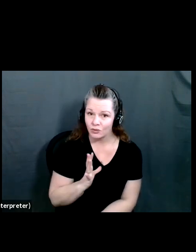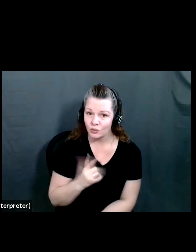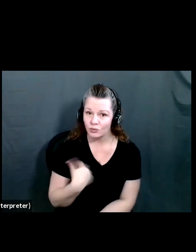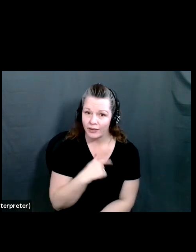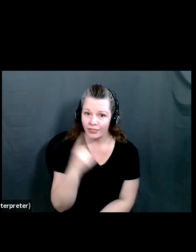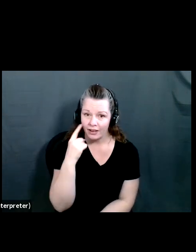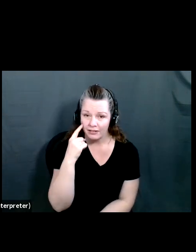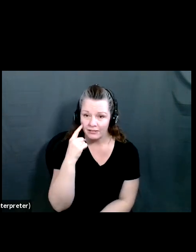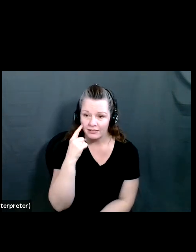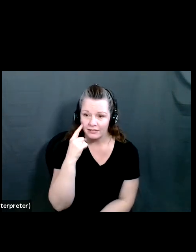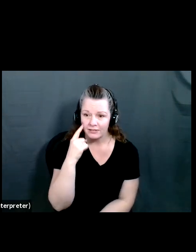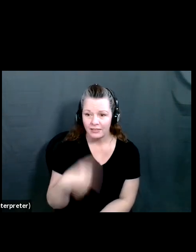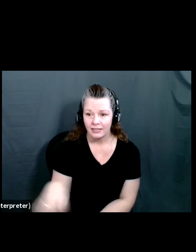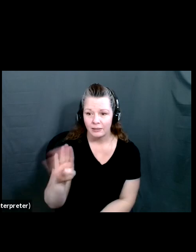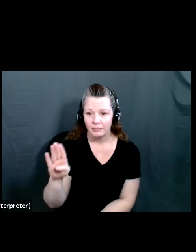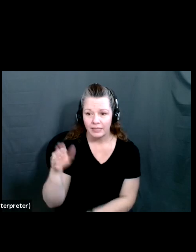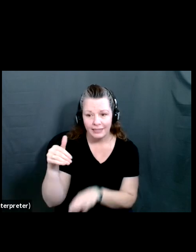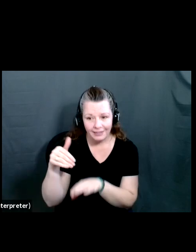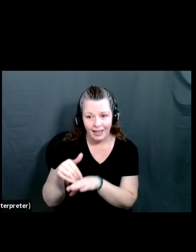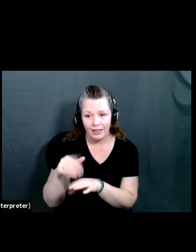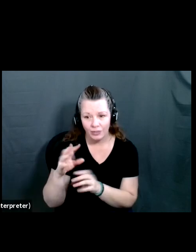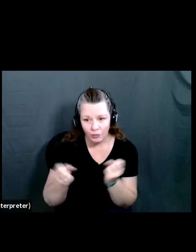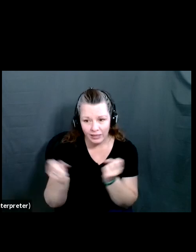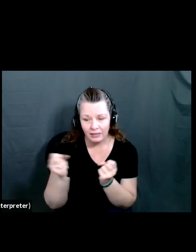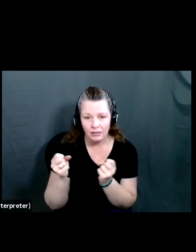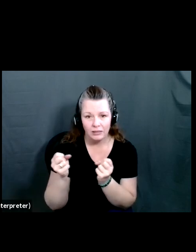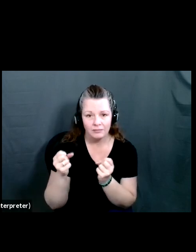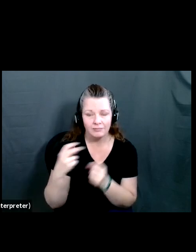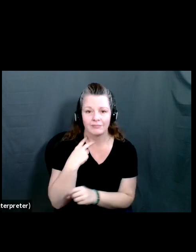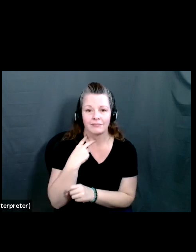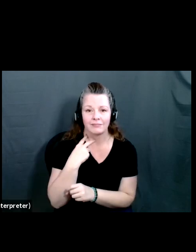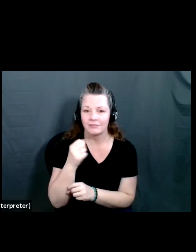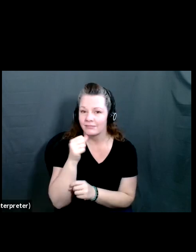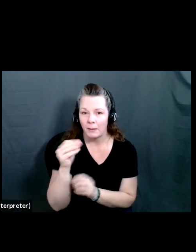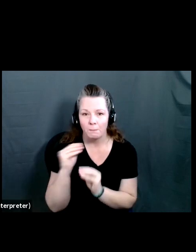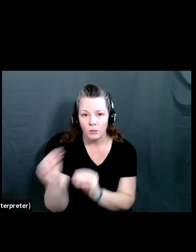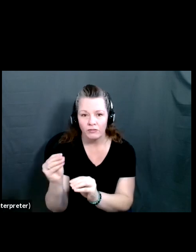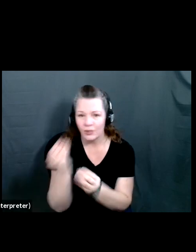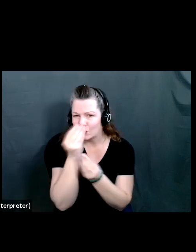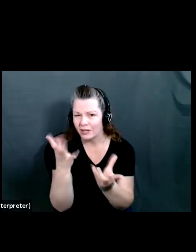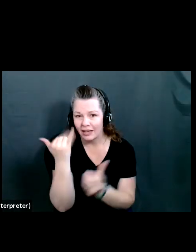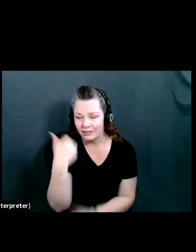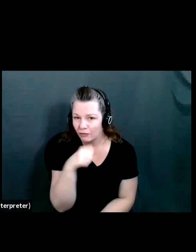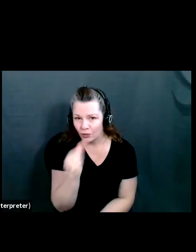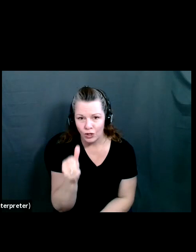B at the wheel, going nowhere. Who cares if we weren't stars?